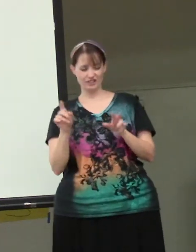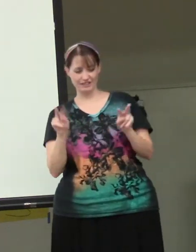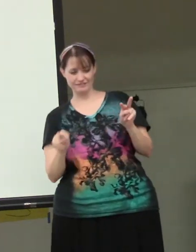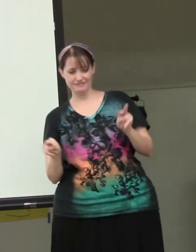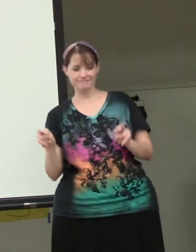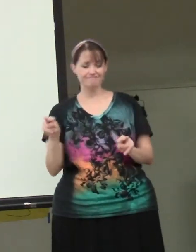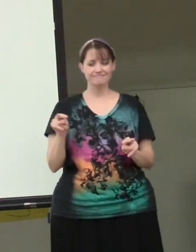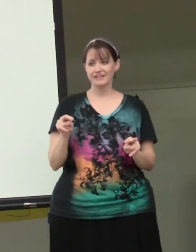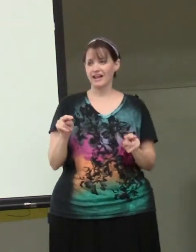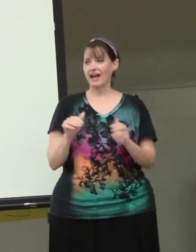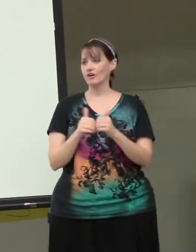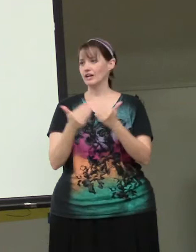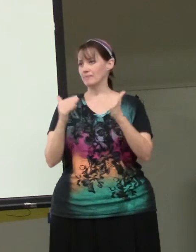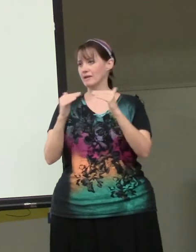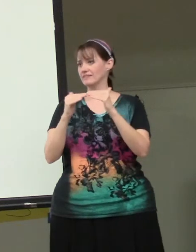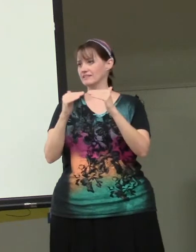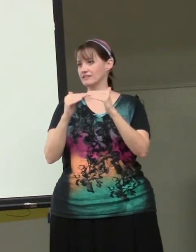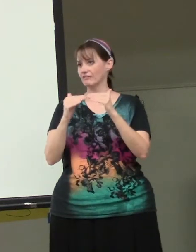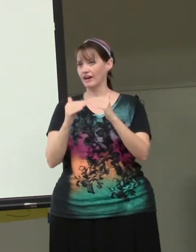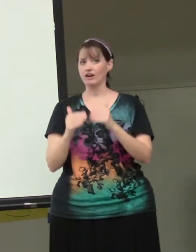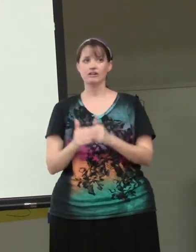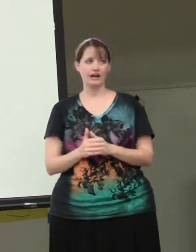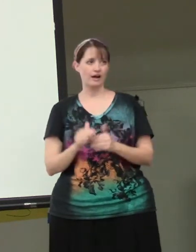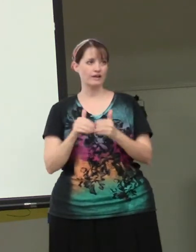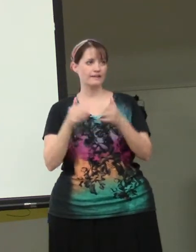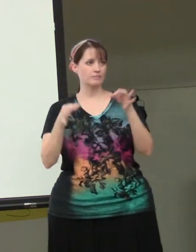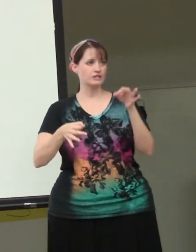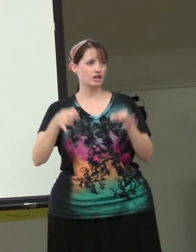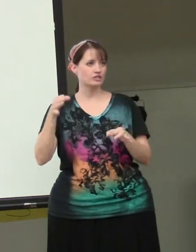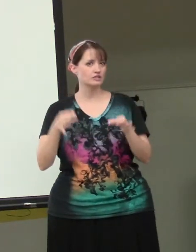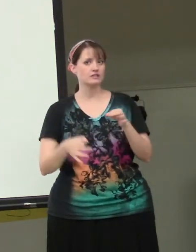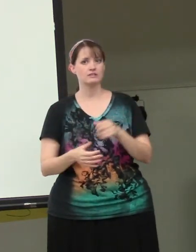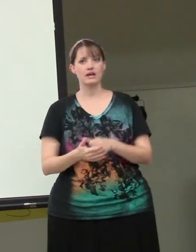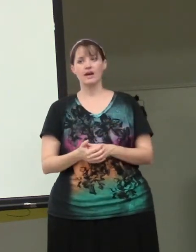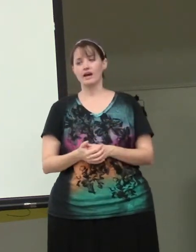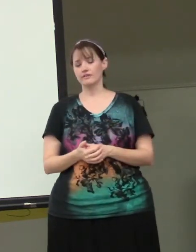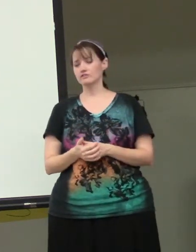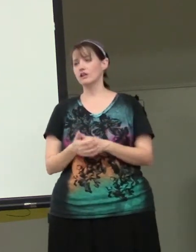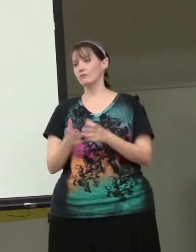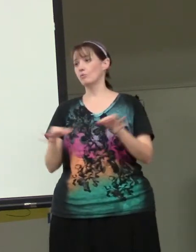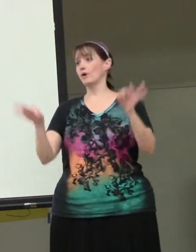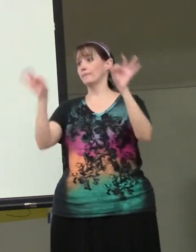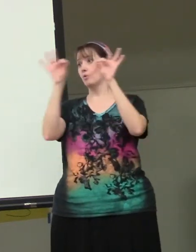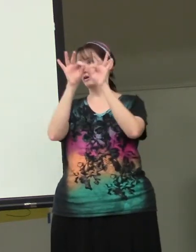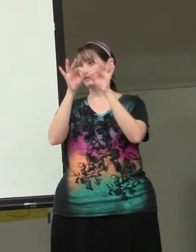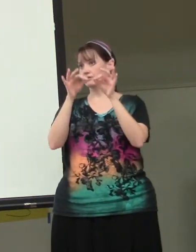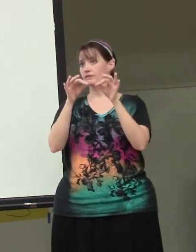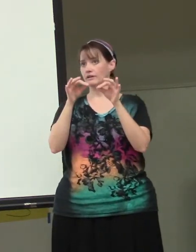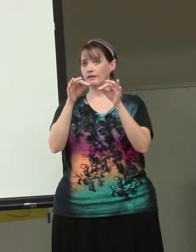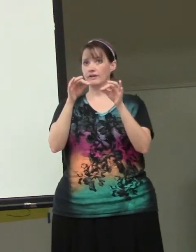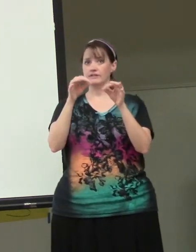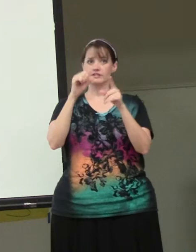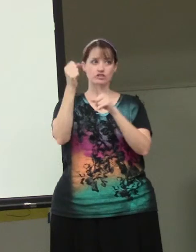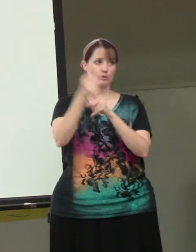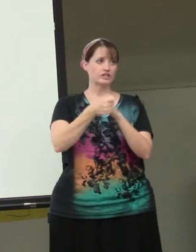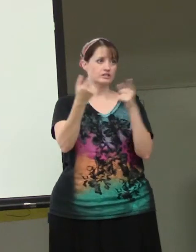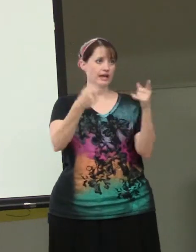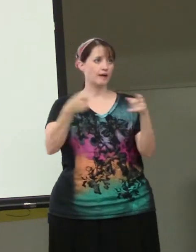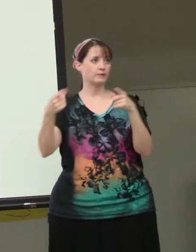like, how can I make this fair? How can there be justice? And there's a lot more important situations happening in